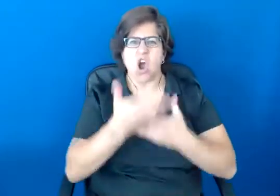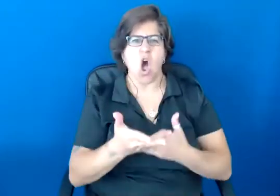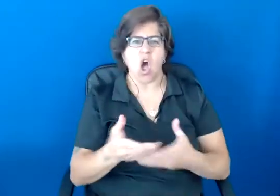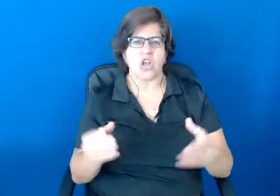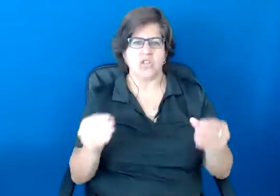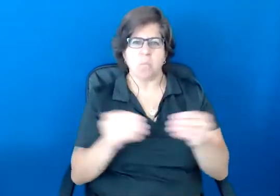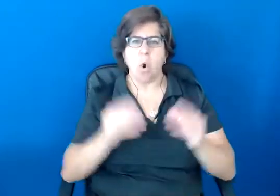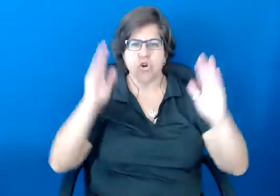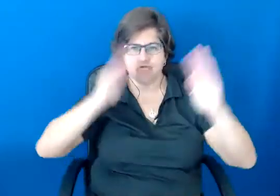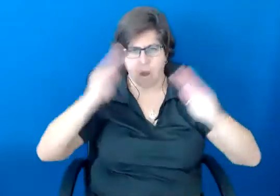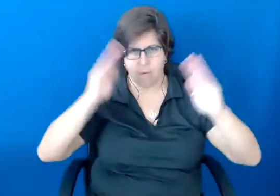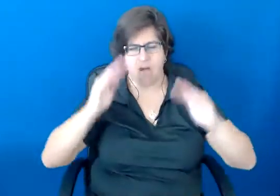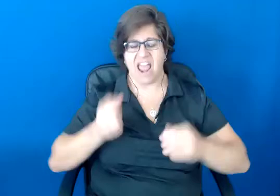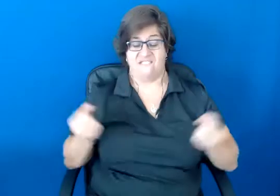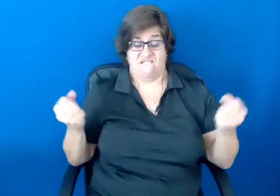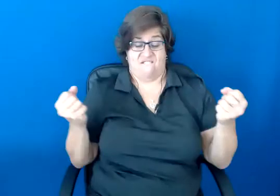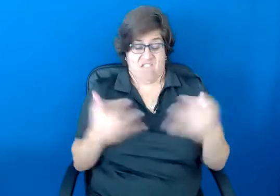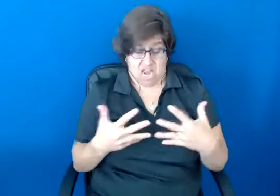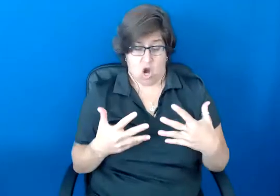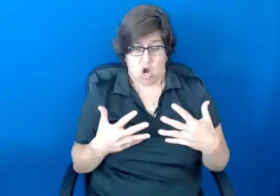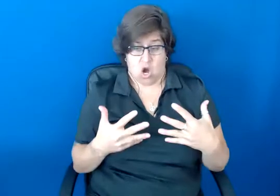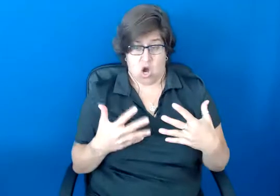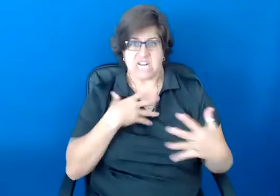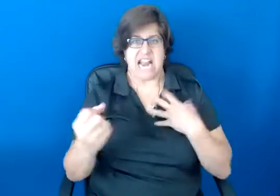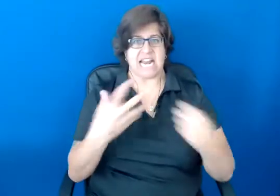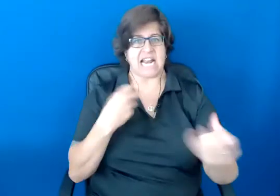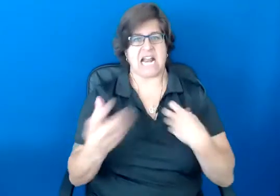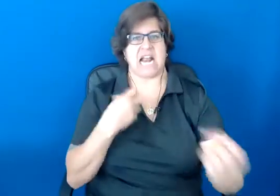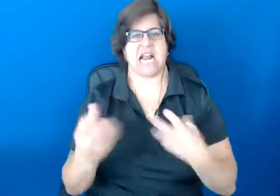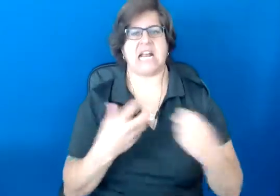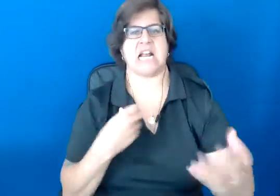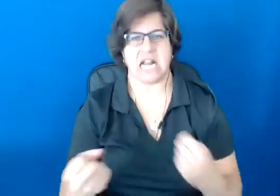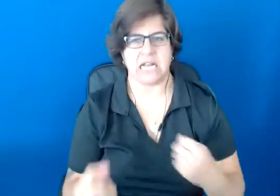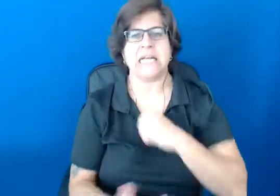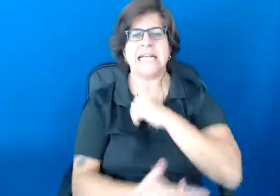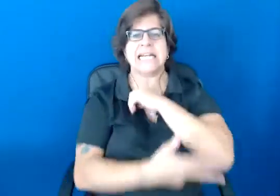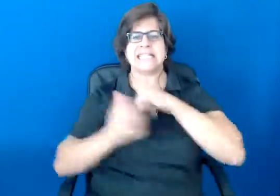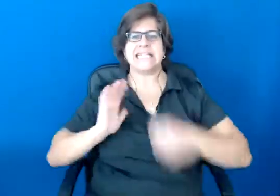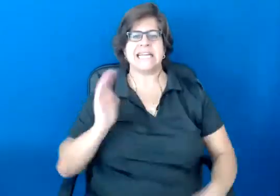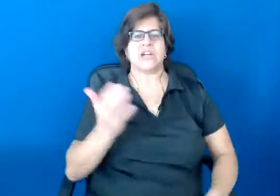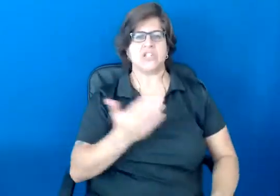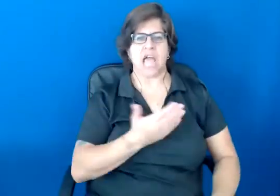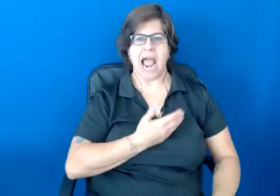more trouble. Fear takes from us. It steals